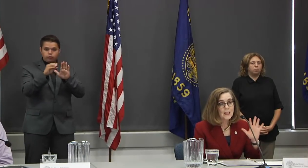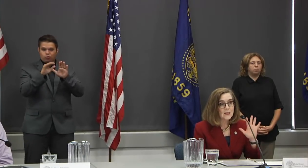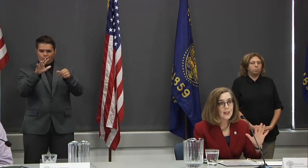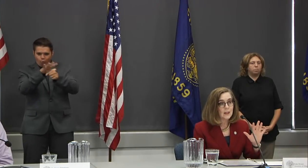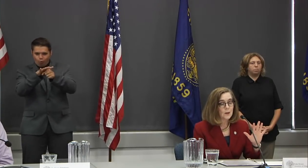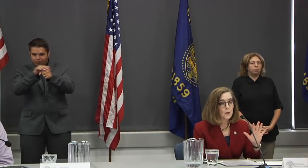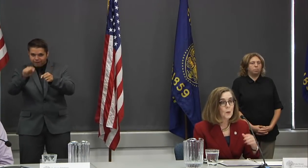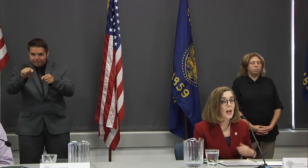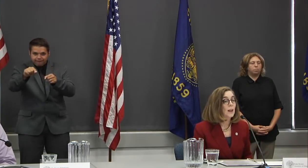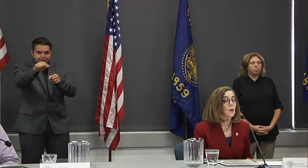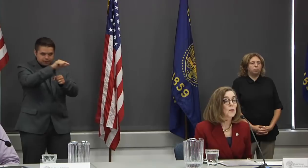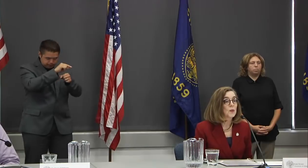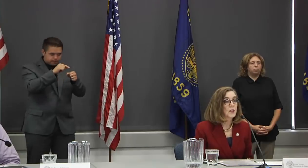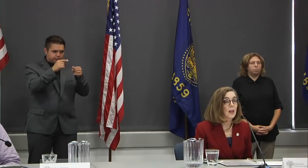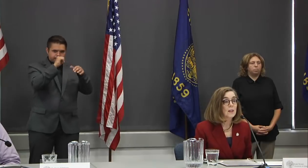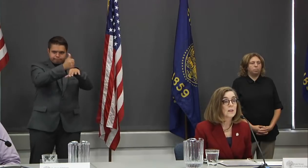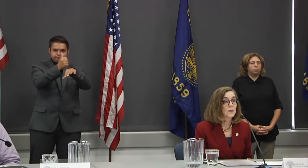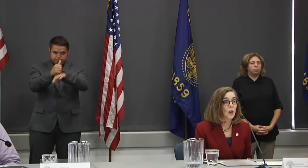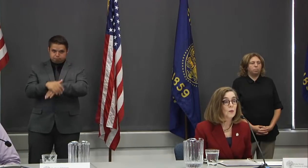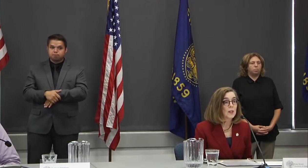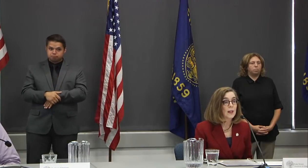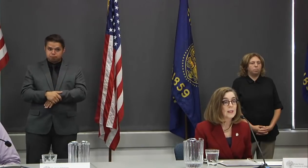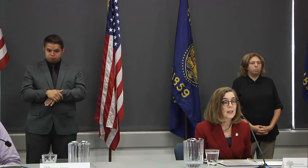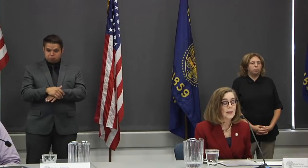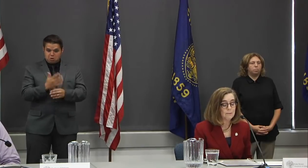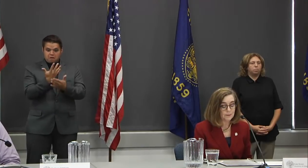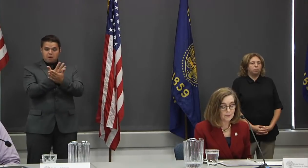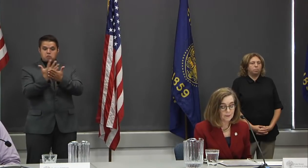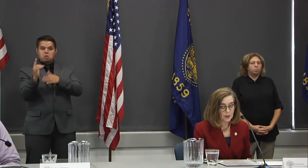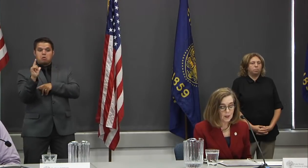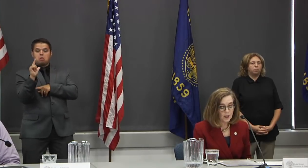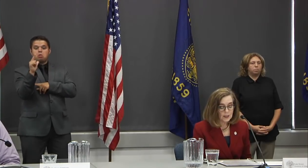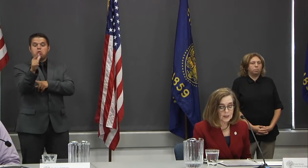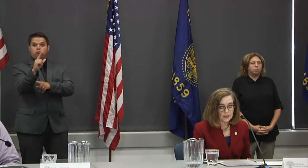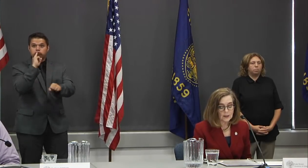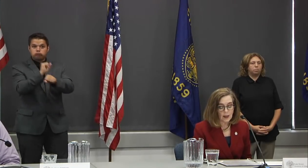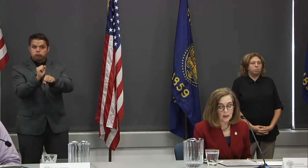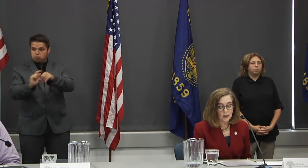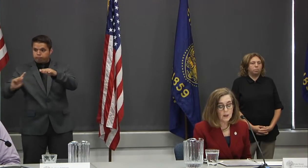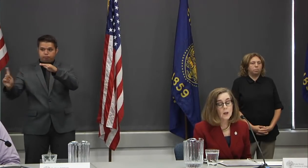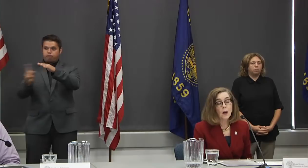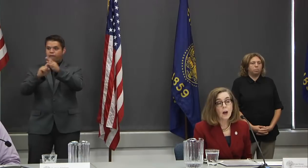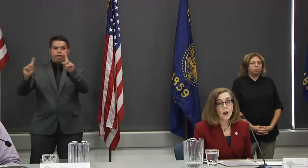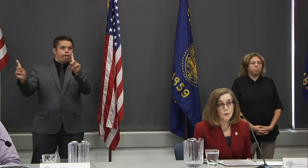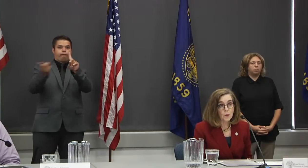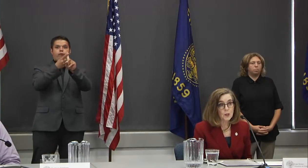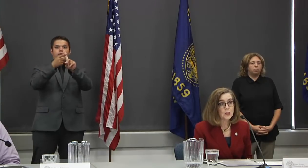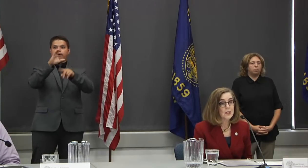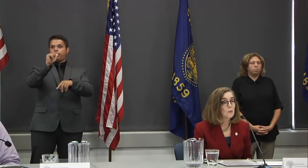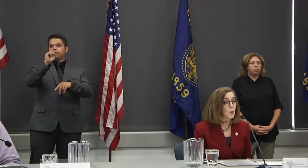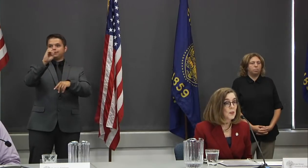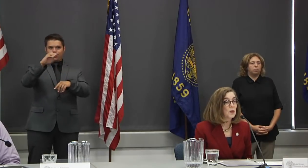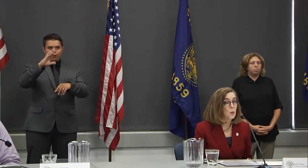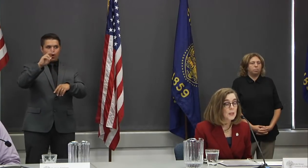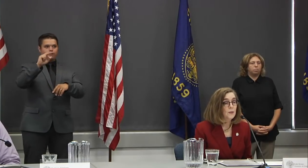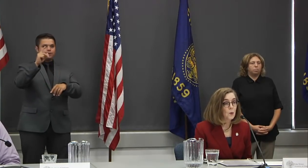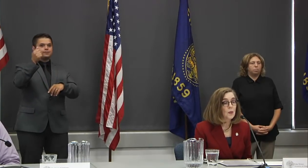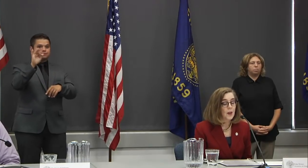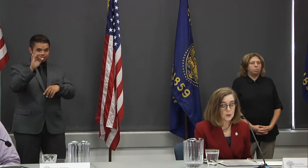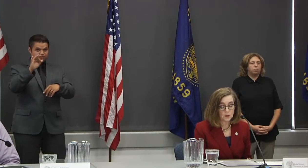5 weeks later, we had our first case of COVID-19. Since then, unfortunately, more